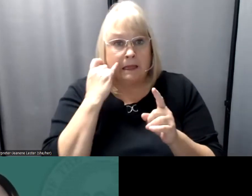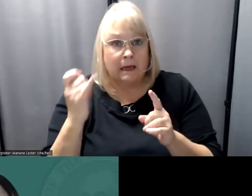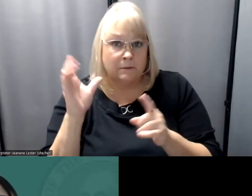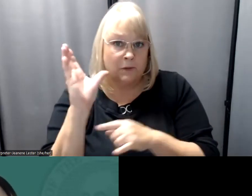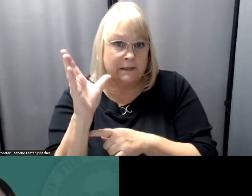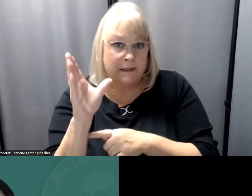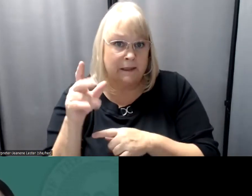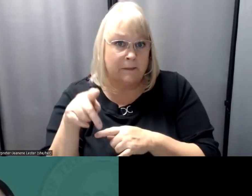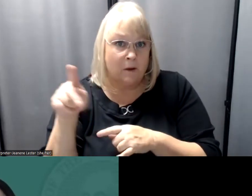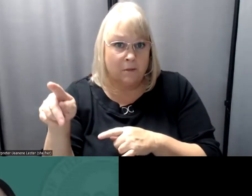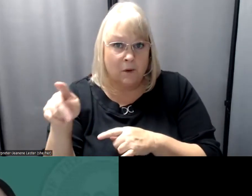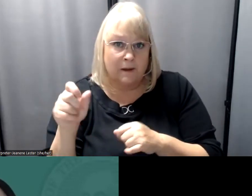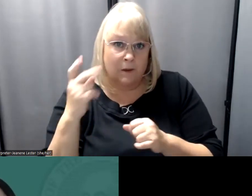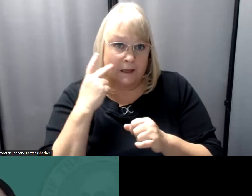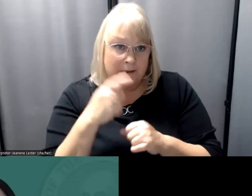everybody's cameras off.